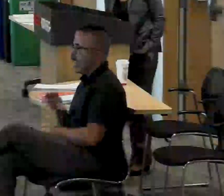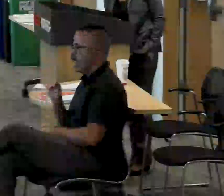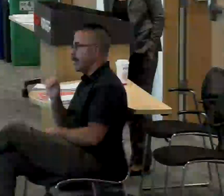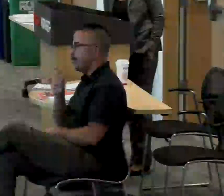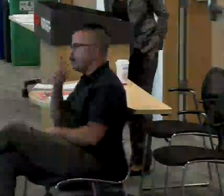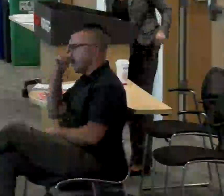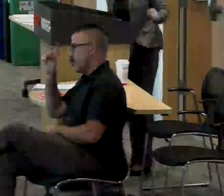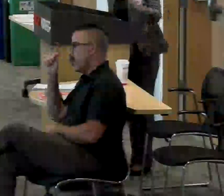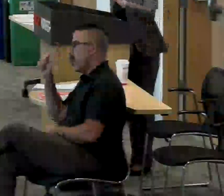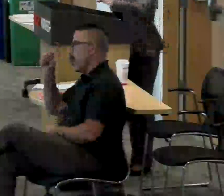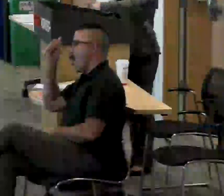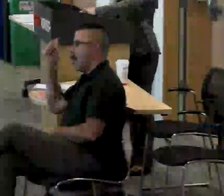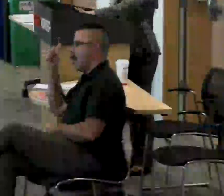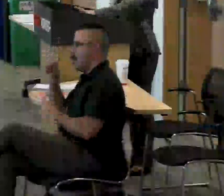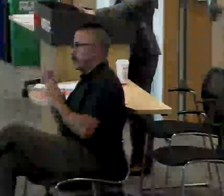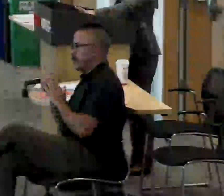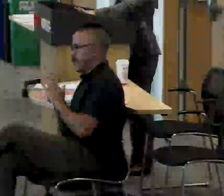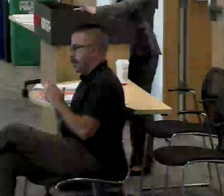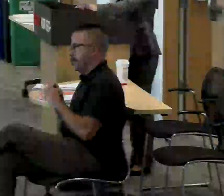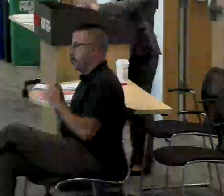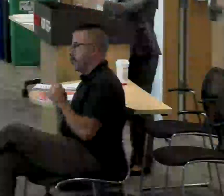program.